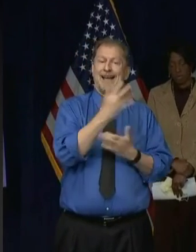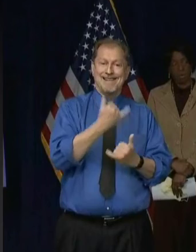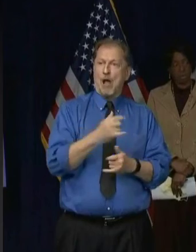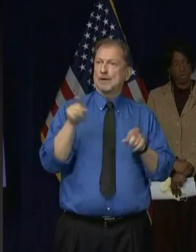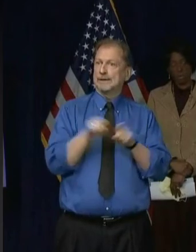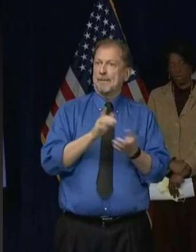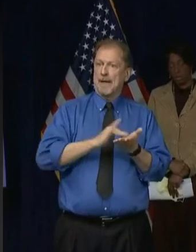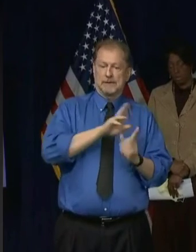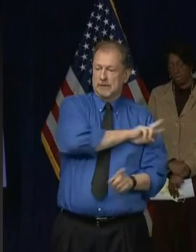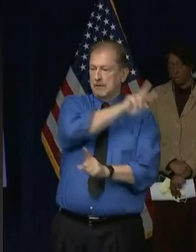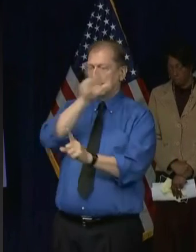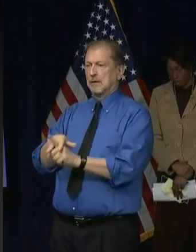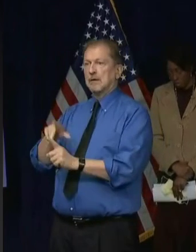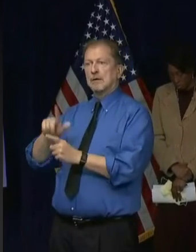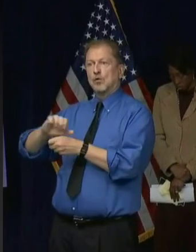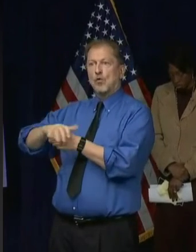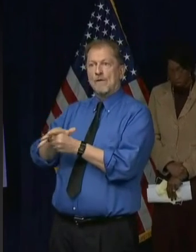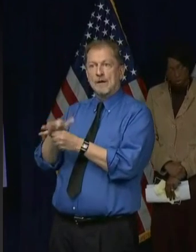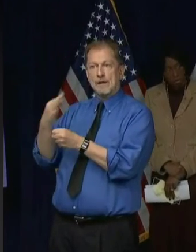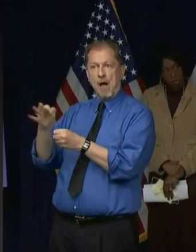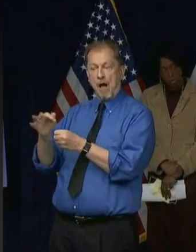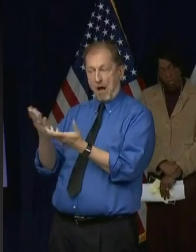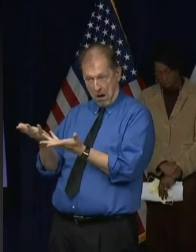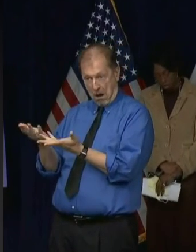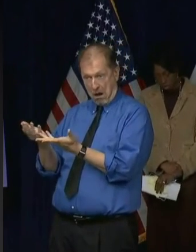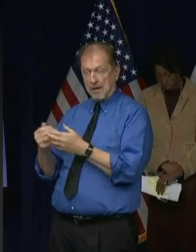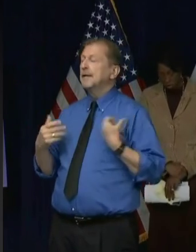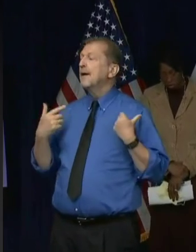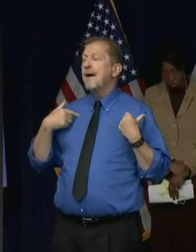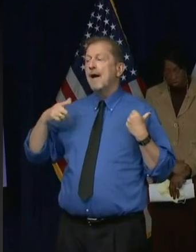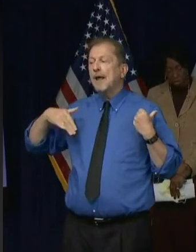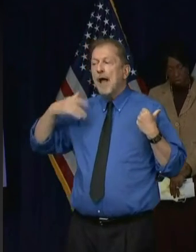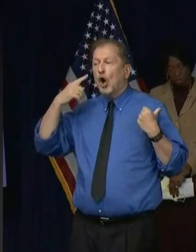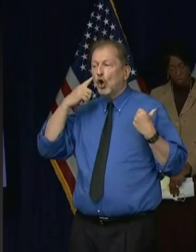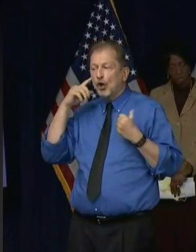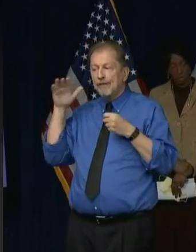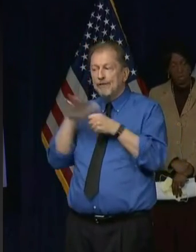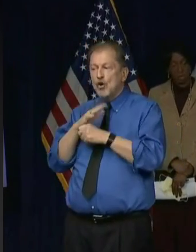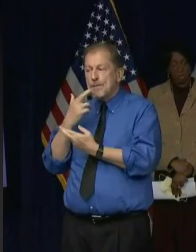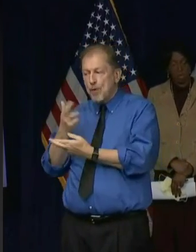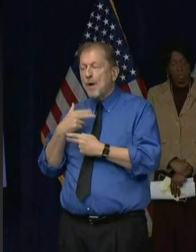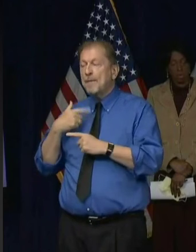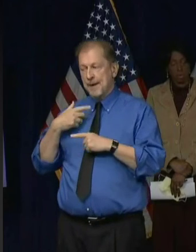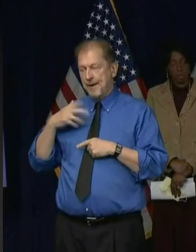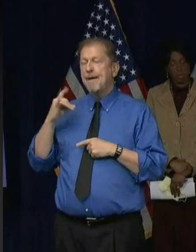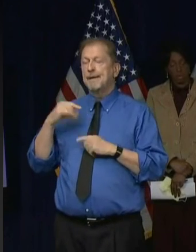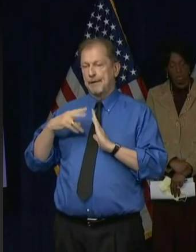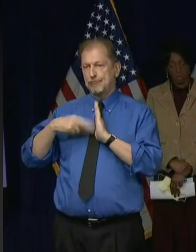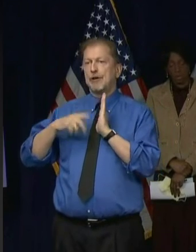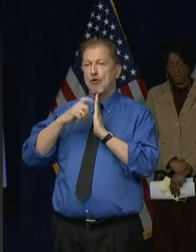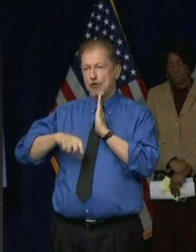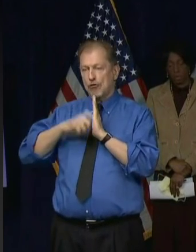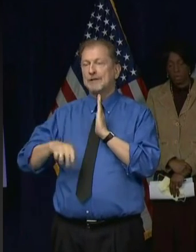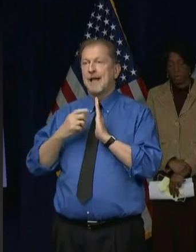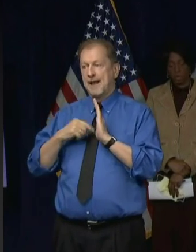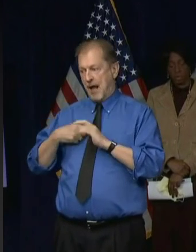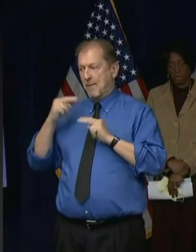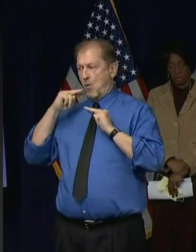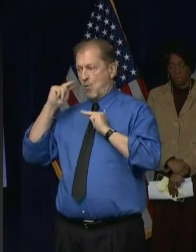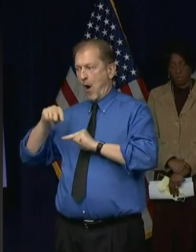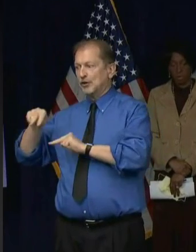same materials that probably Tony Arnold read this morning in particular. I'm following very closely a number of